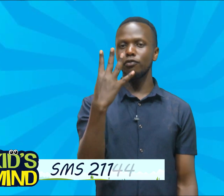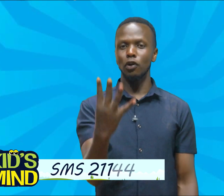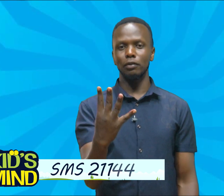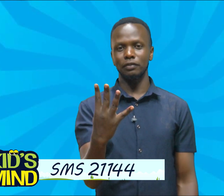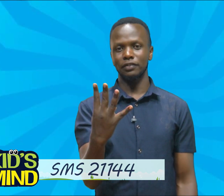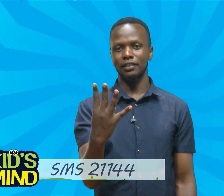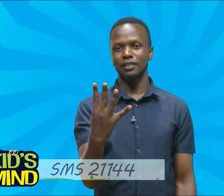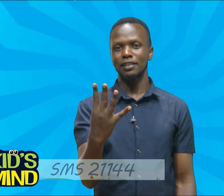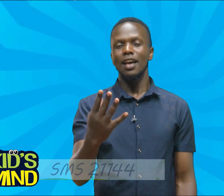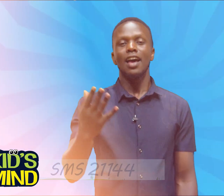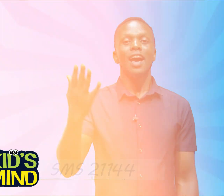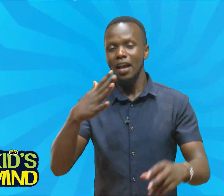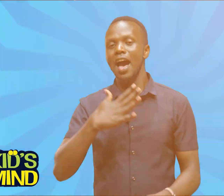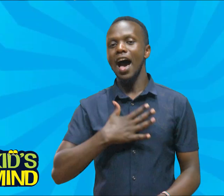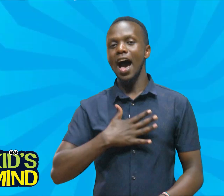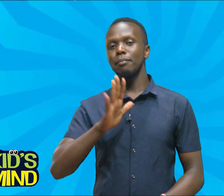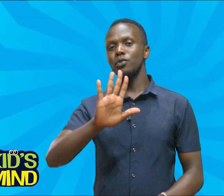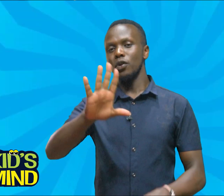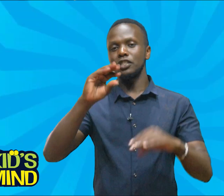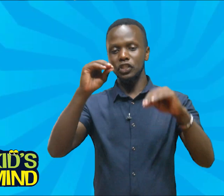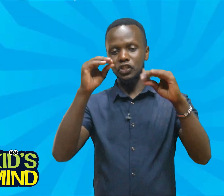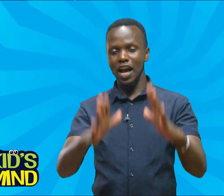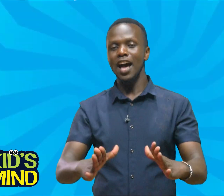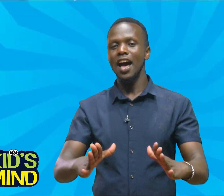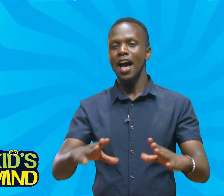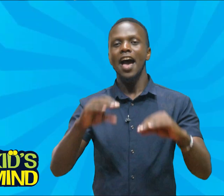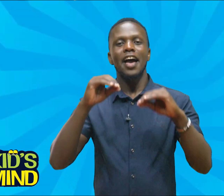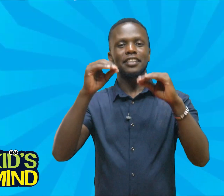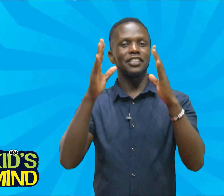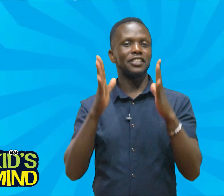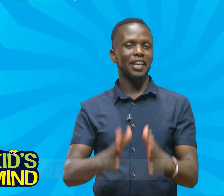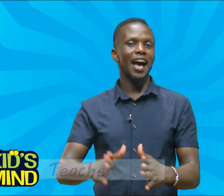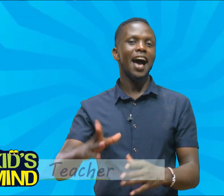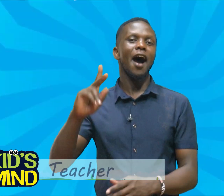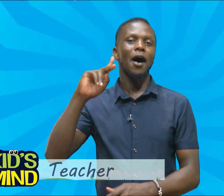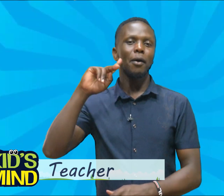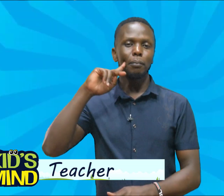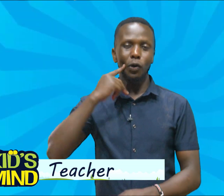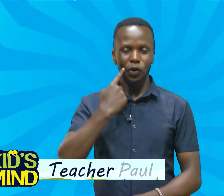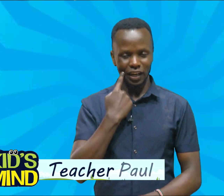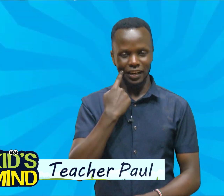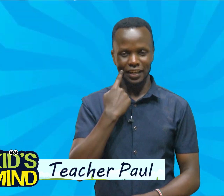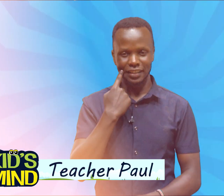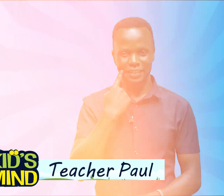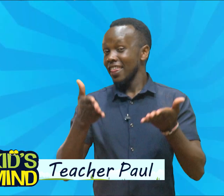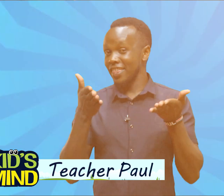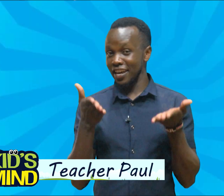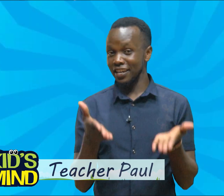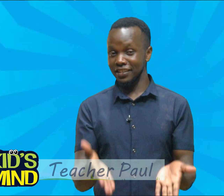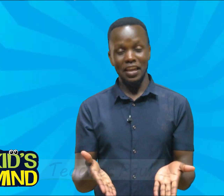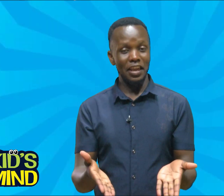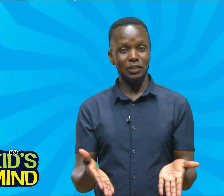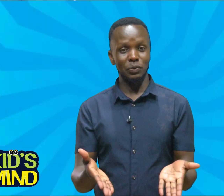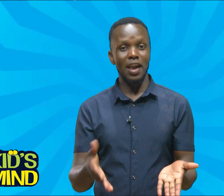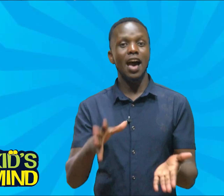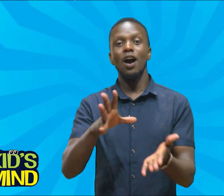21144. I'm your teacher, Teacher Paul. This is where